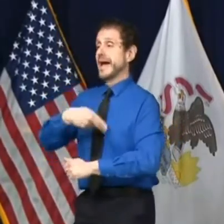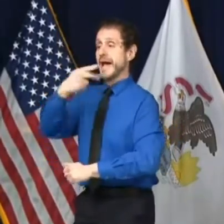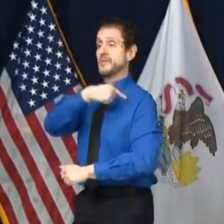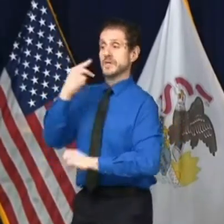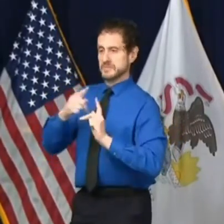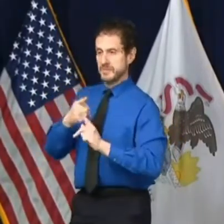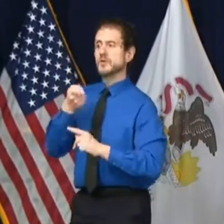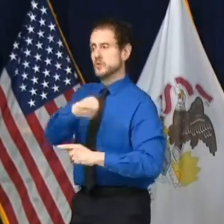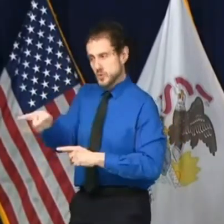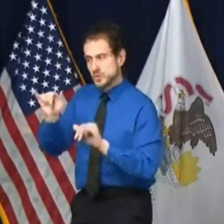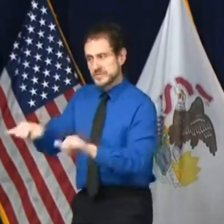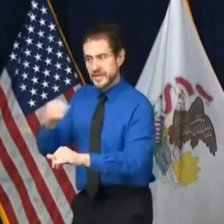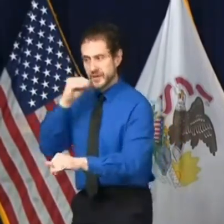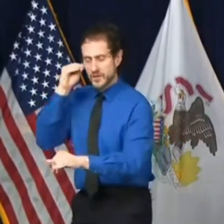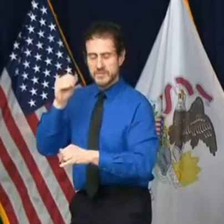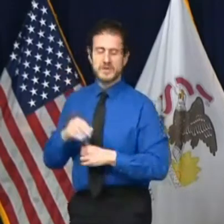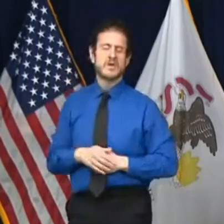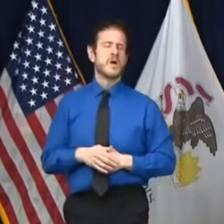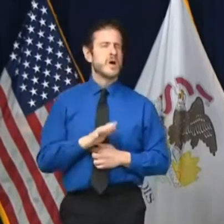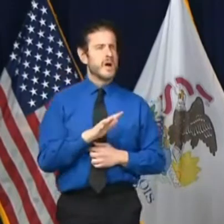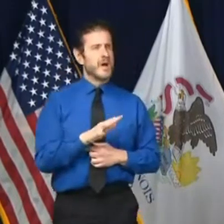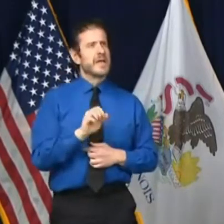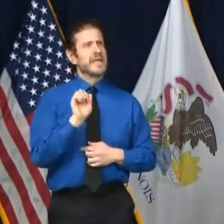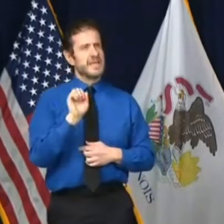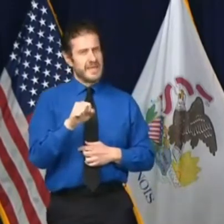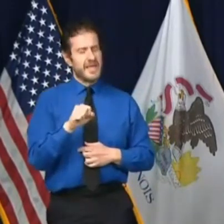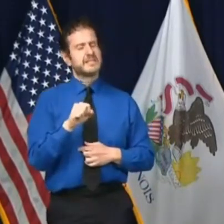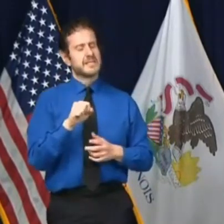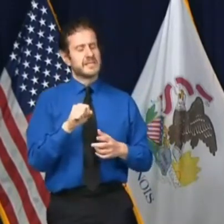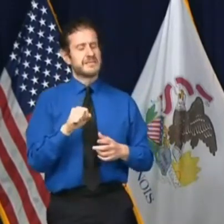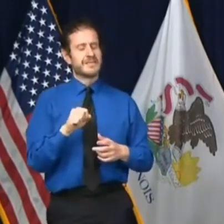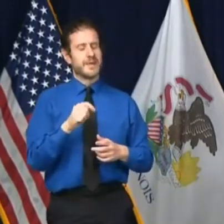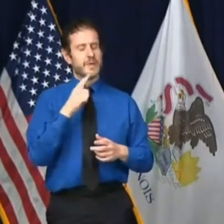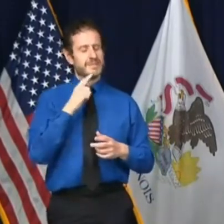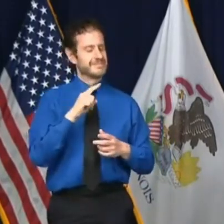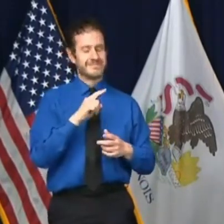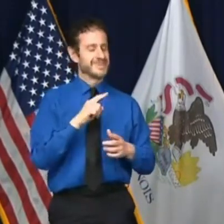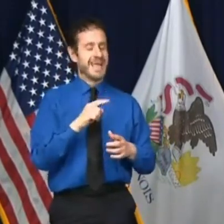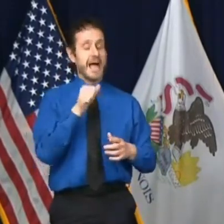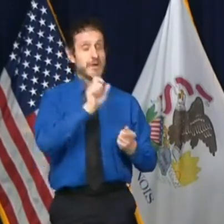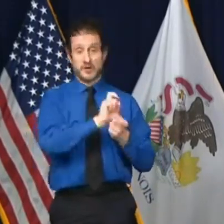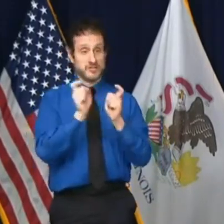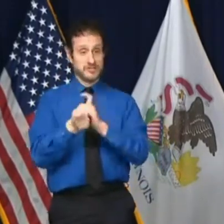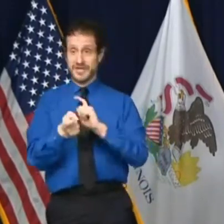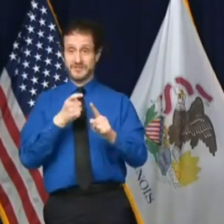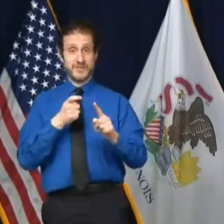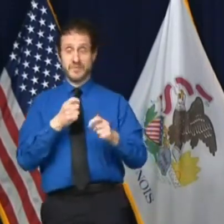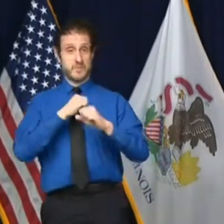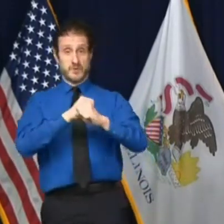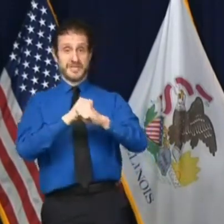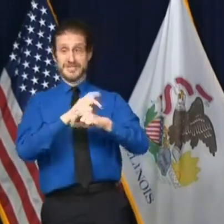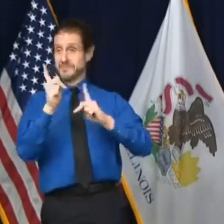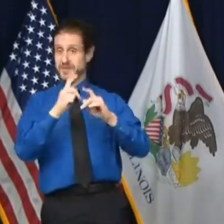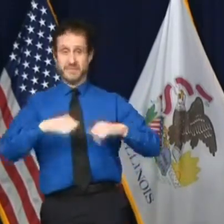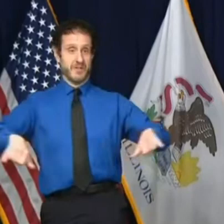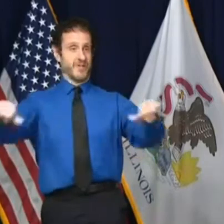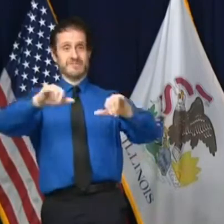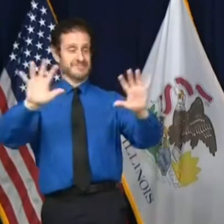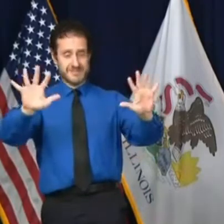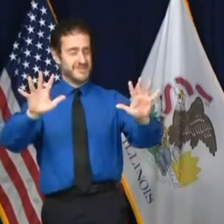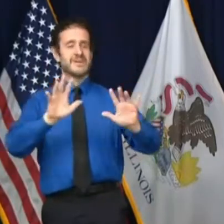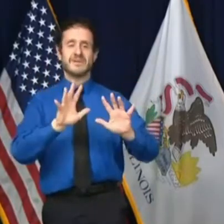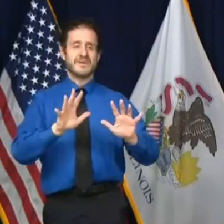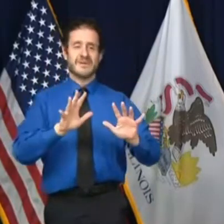sure. I mean, I think we're shifting. I mean, that shift, when you say shift, I mean, I'm not going to shift away from protecting everybody,